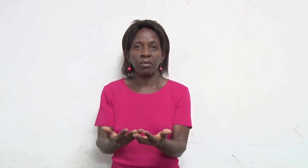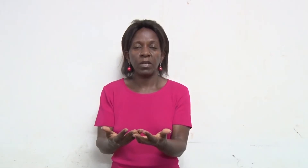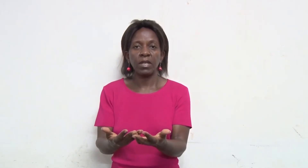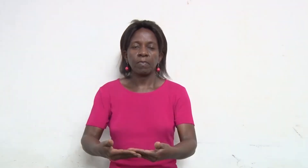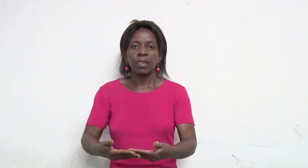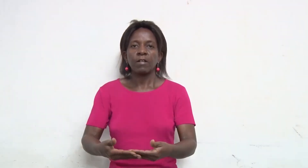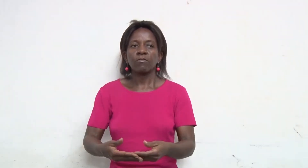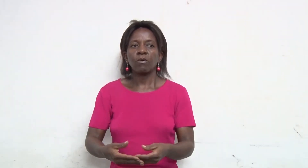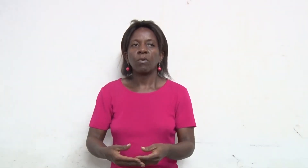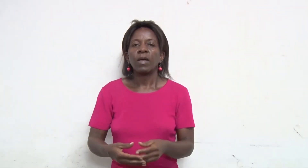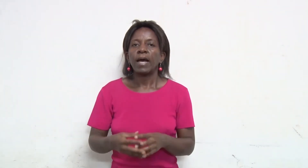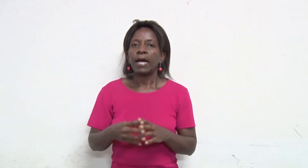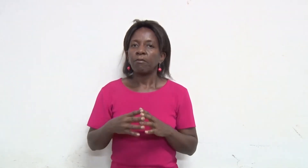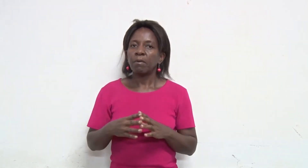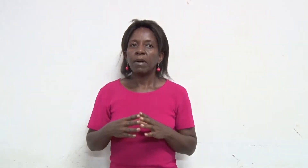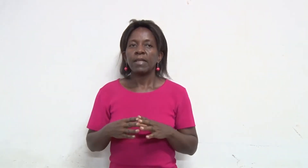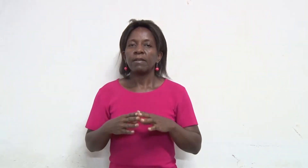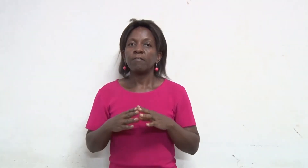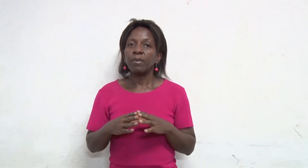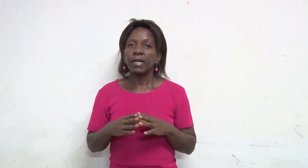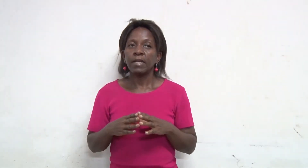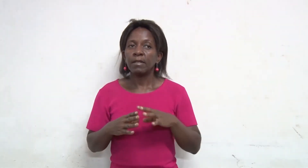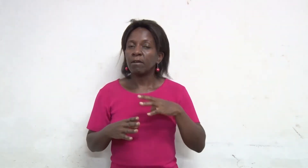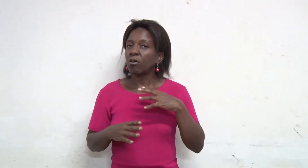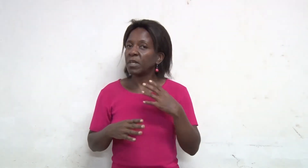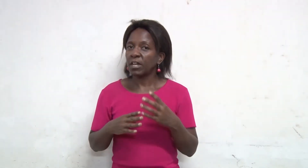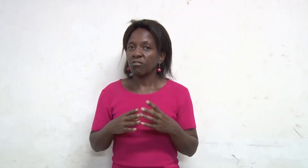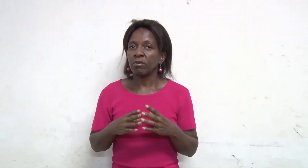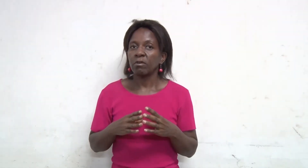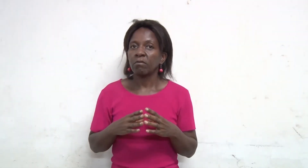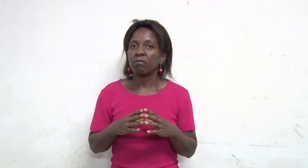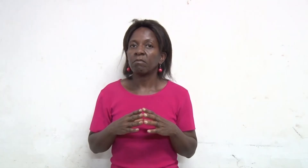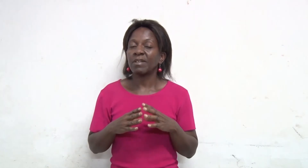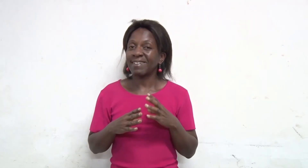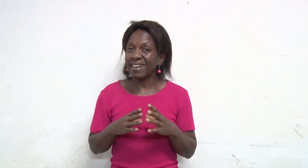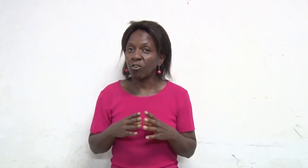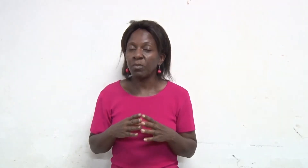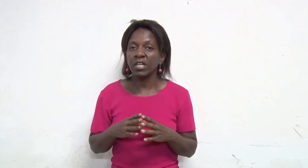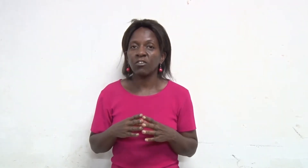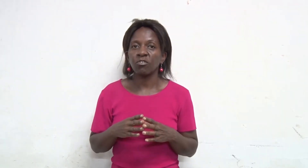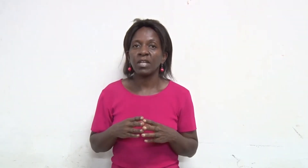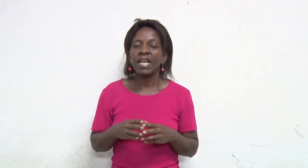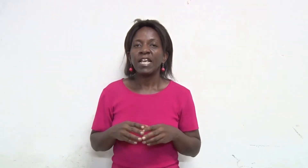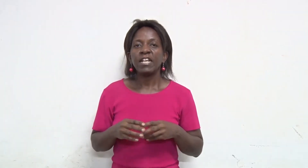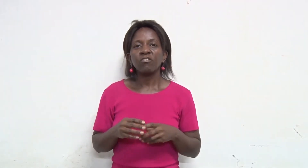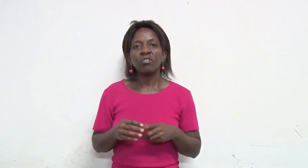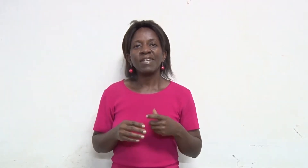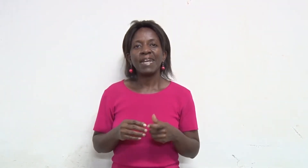body. So, and remember that deafblind communication, tactile communication, is not done